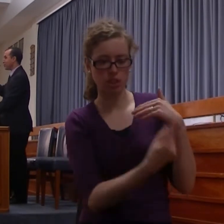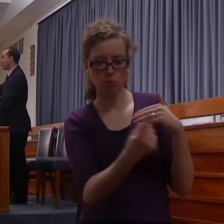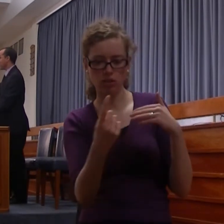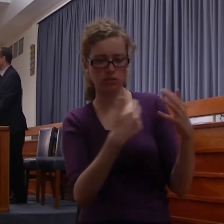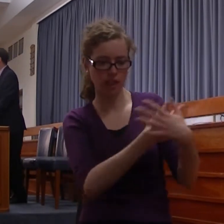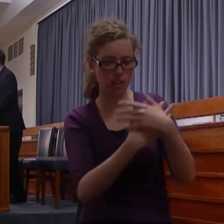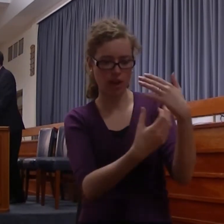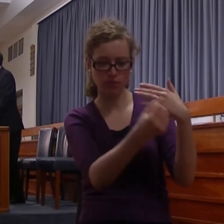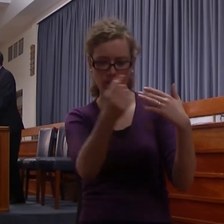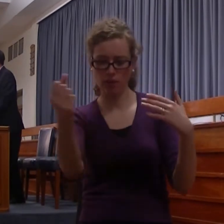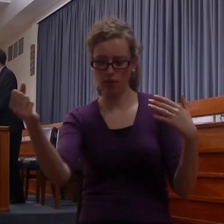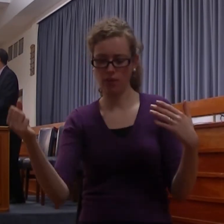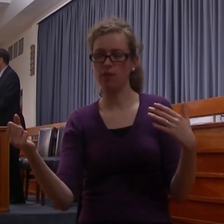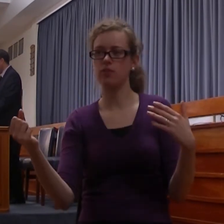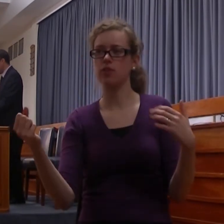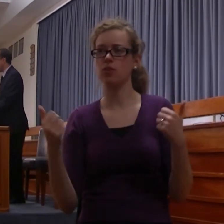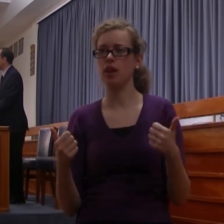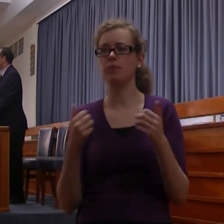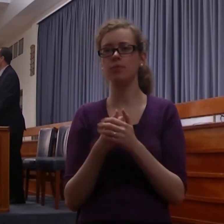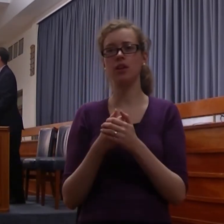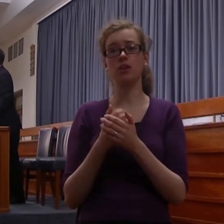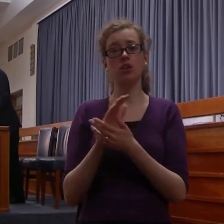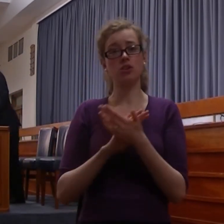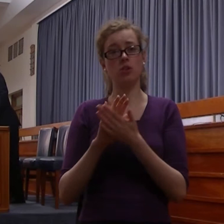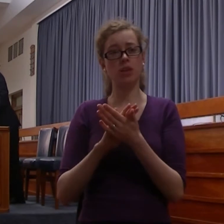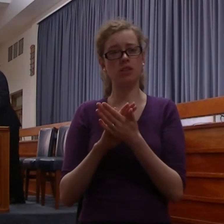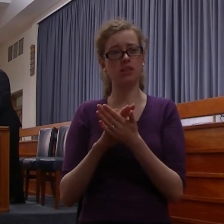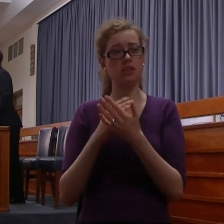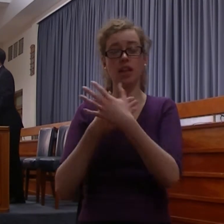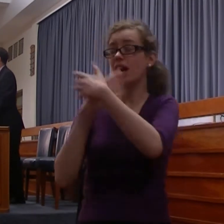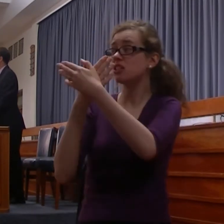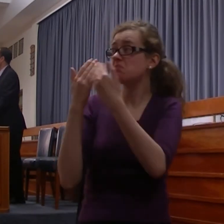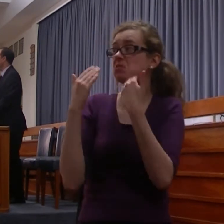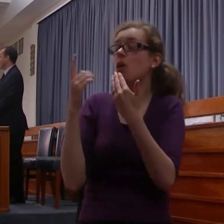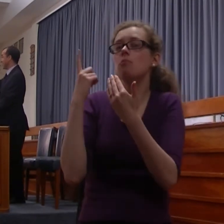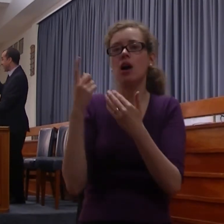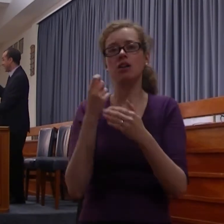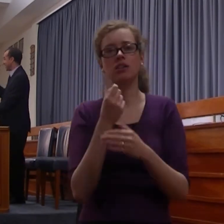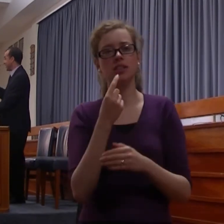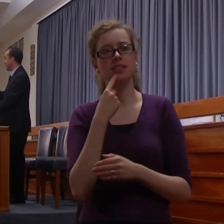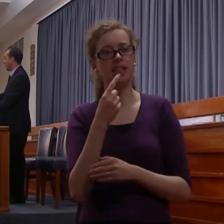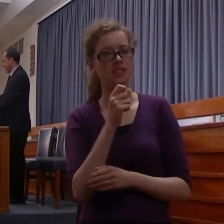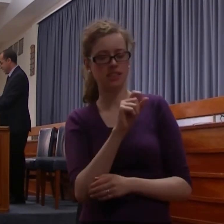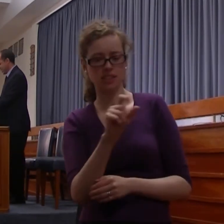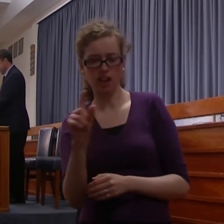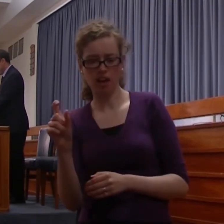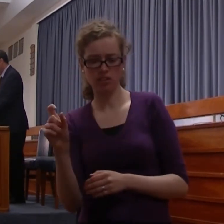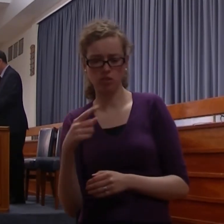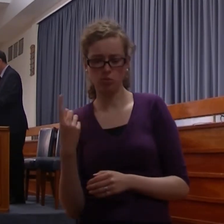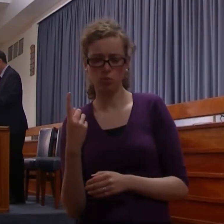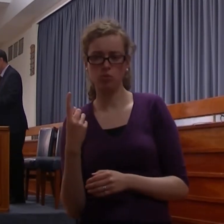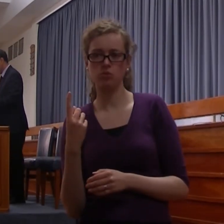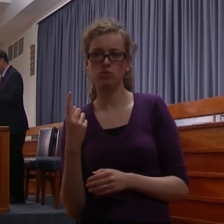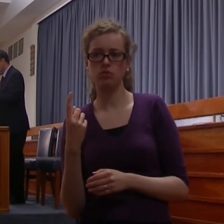the angels of the seven churches. So that gives us a clue. We do not know who is the angel, but we